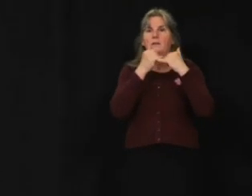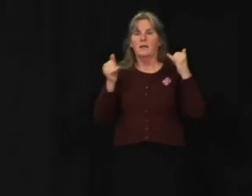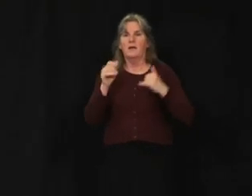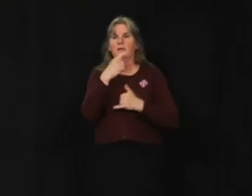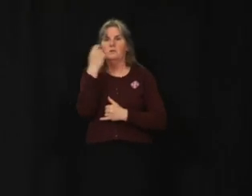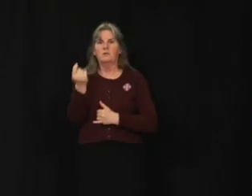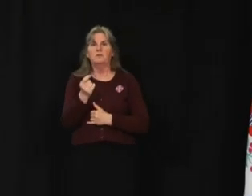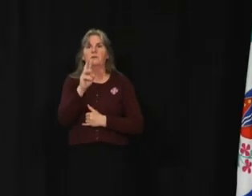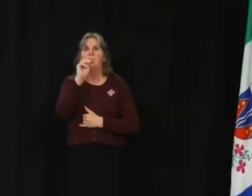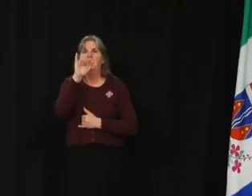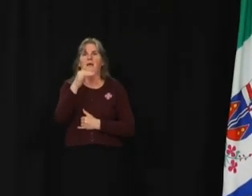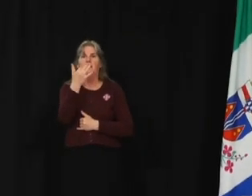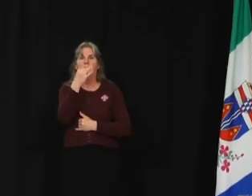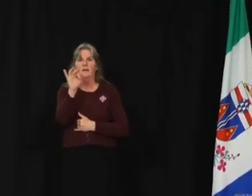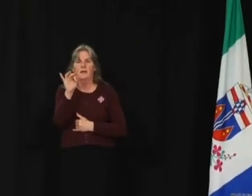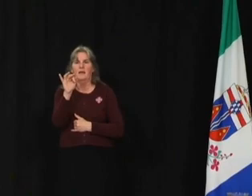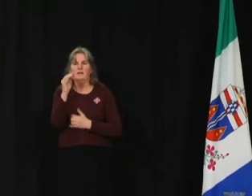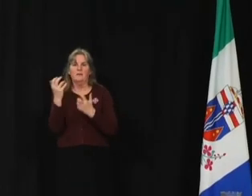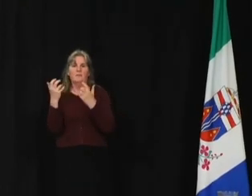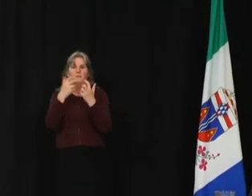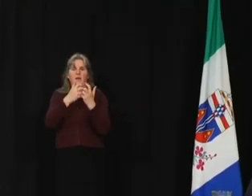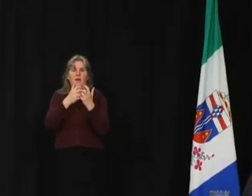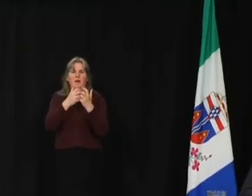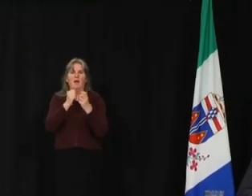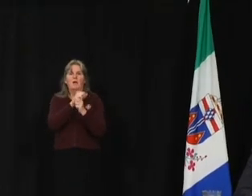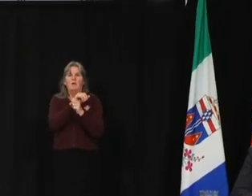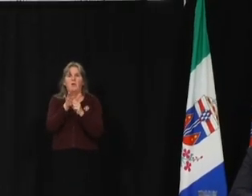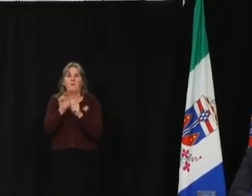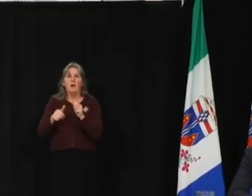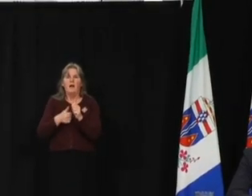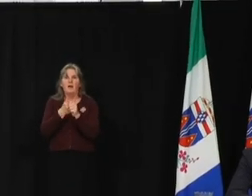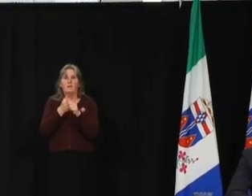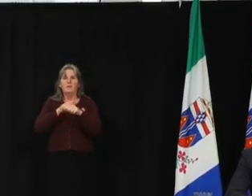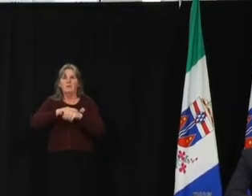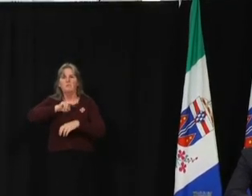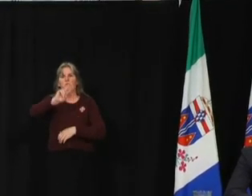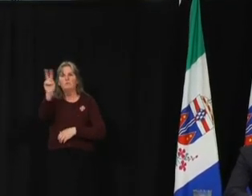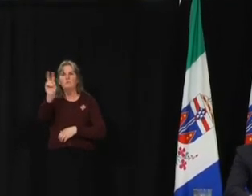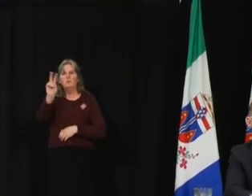Tuesday, May 19th, to coincide with our COVID-19 update at 2 p.m. Thank you.